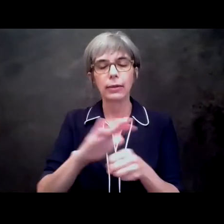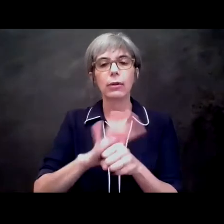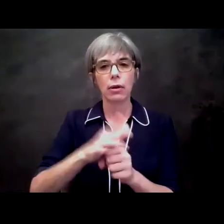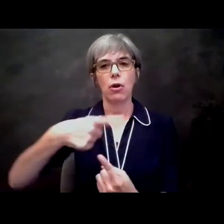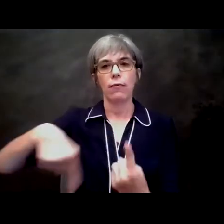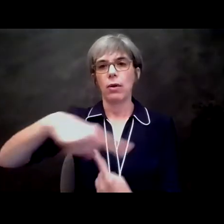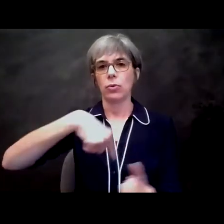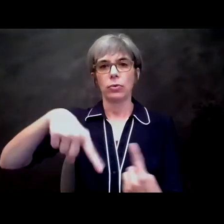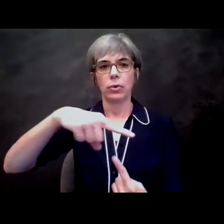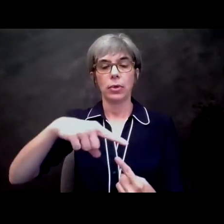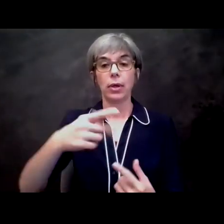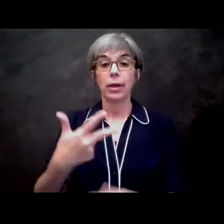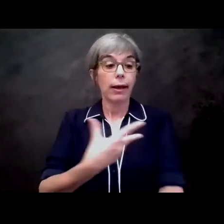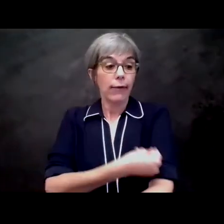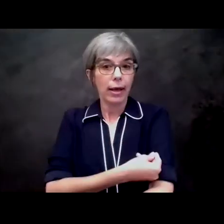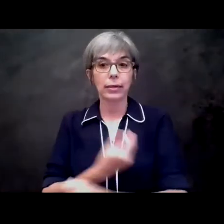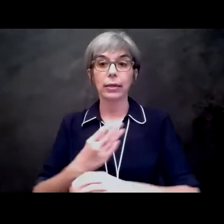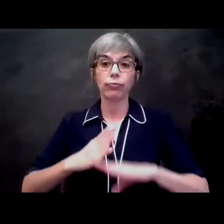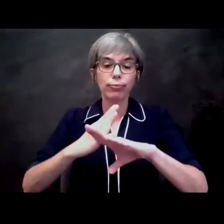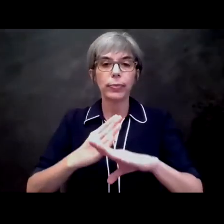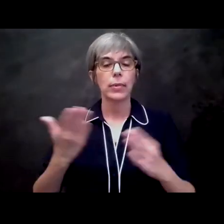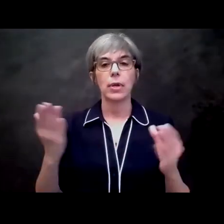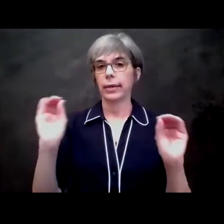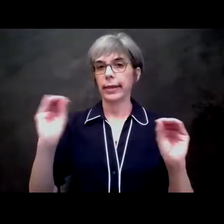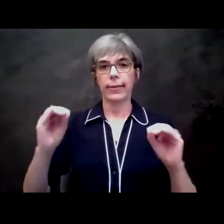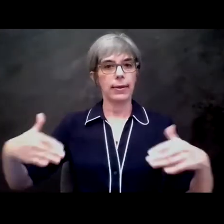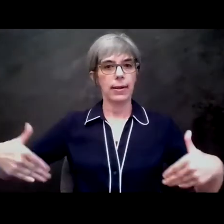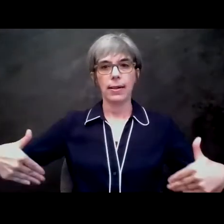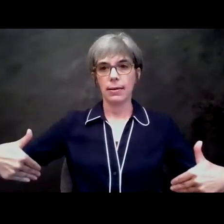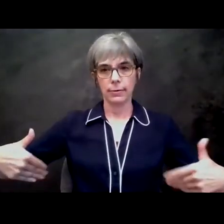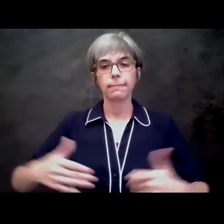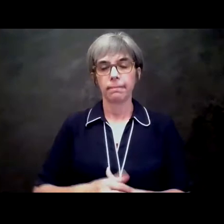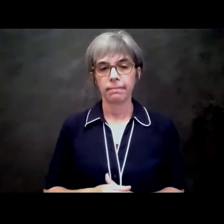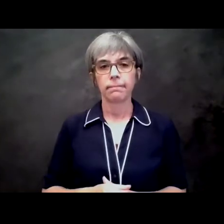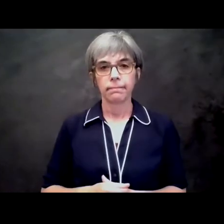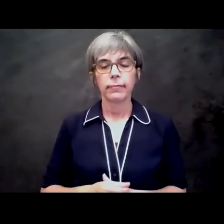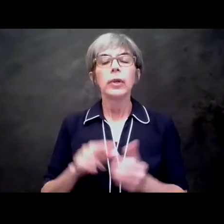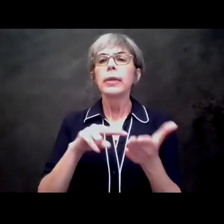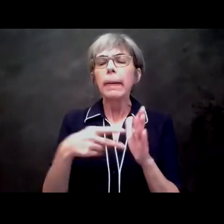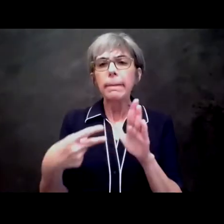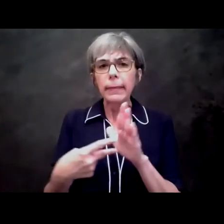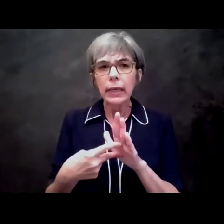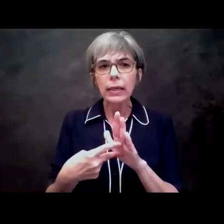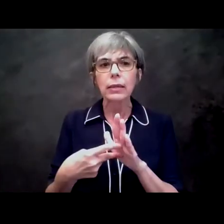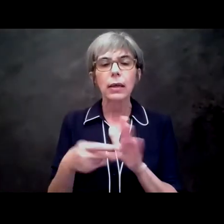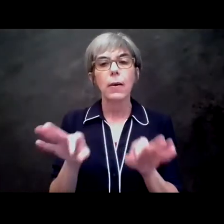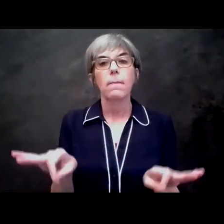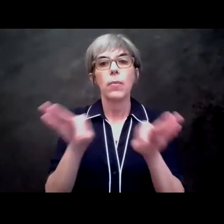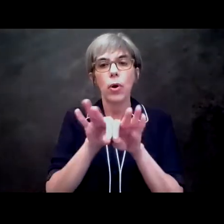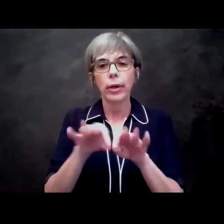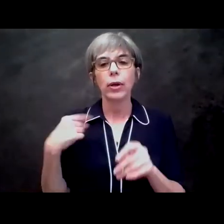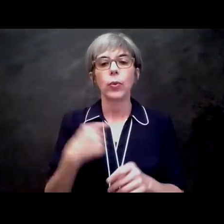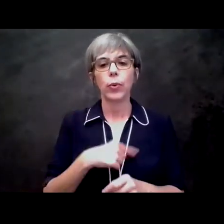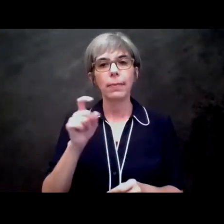still don't have a vaccine or a highly effective treatment that's widely available. So that means that we must learn to